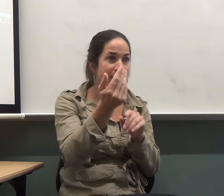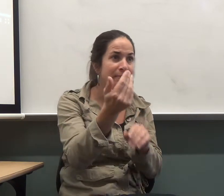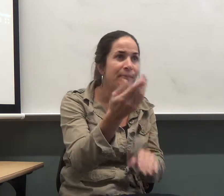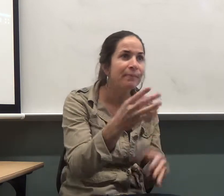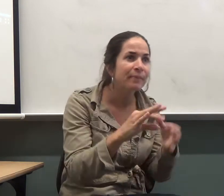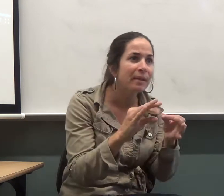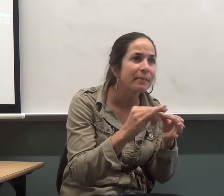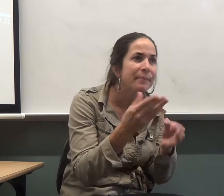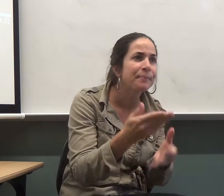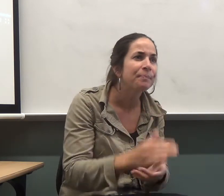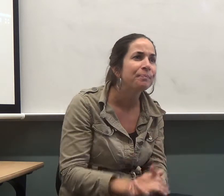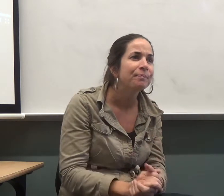Sandra.